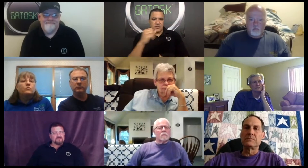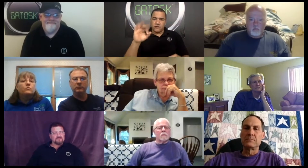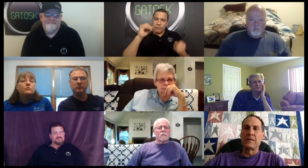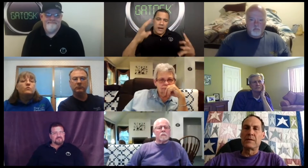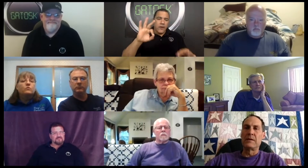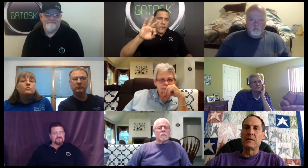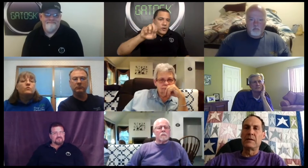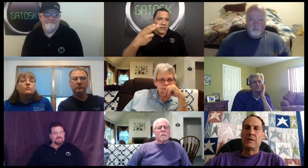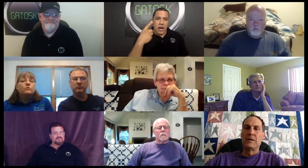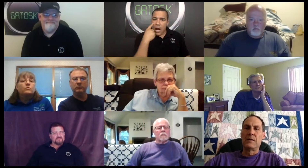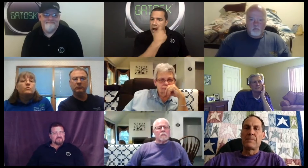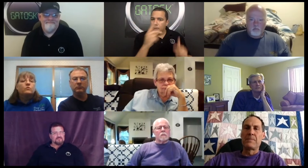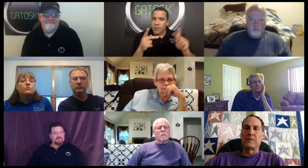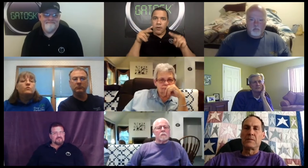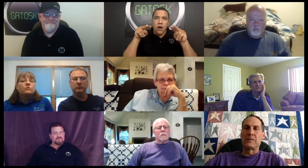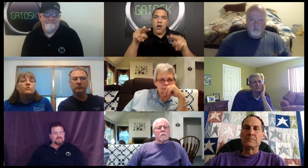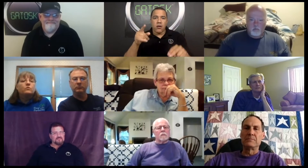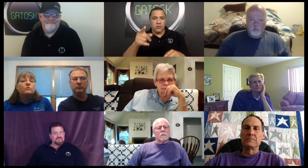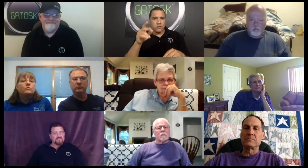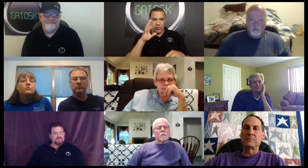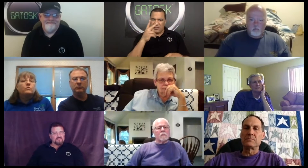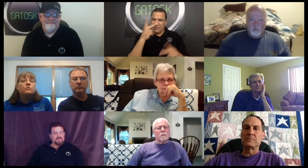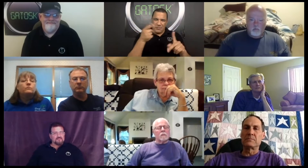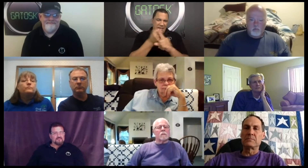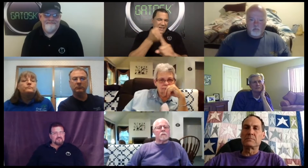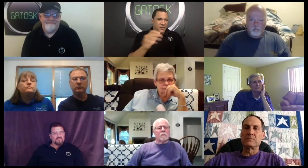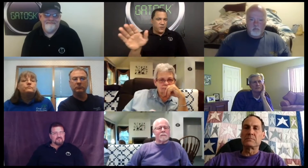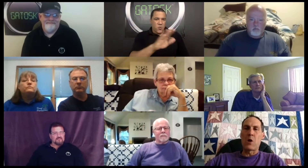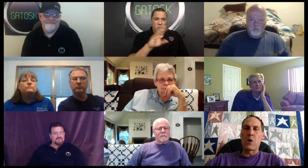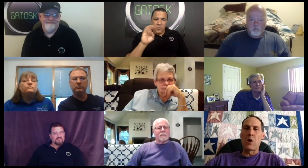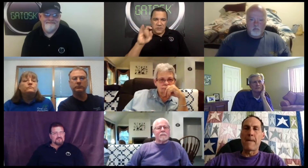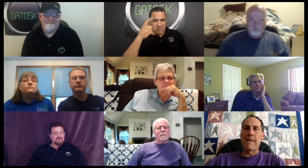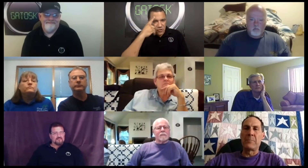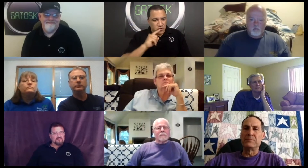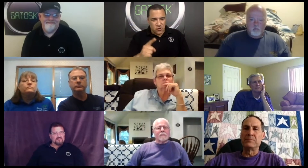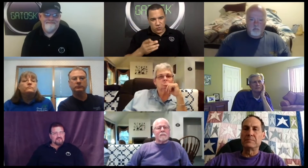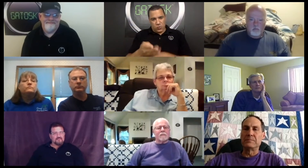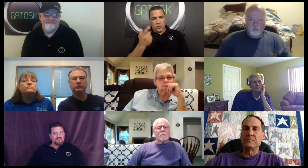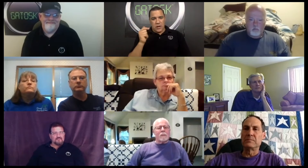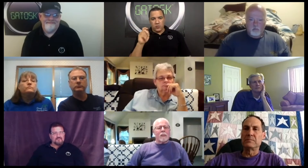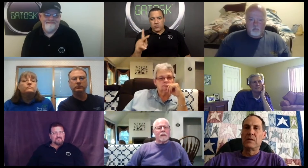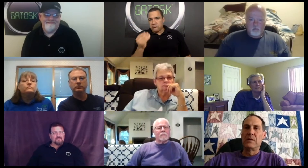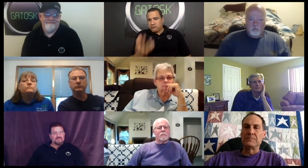and then in the next couple weeks, you're going to get a lot of fresh eyes looking at, you're going to have a lot of hits for your website through